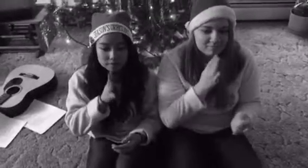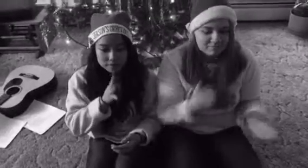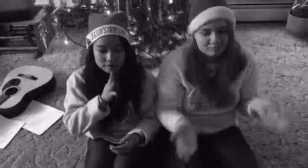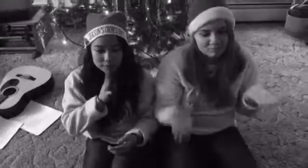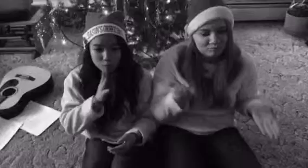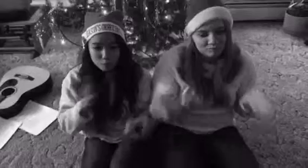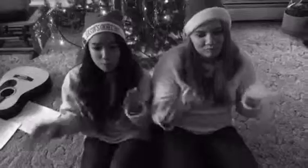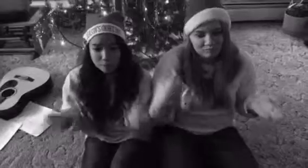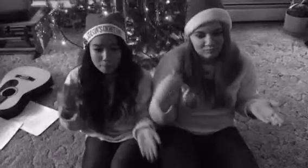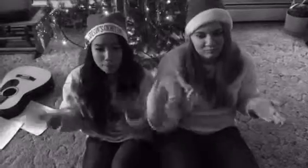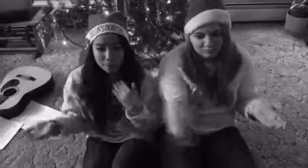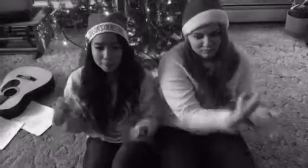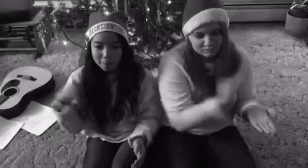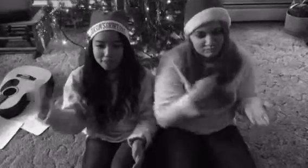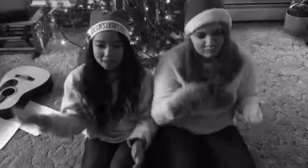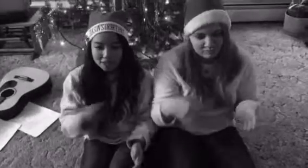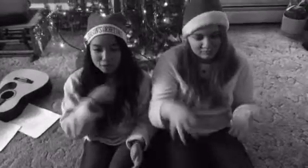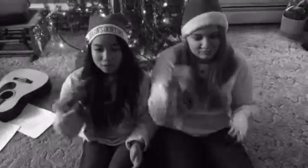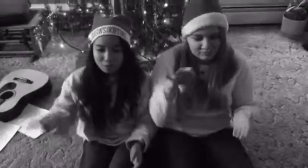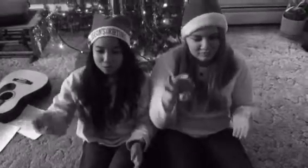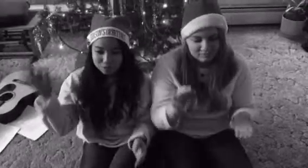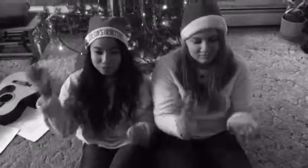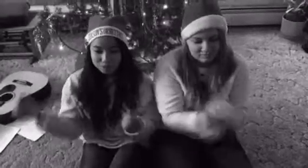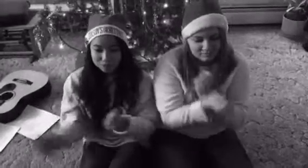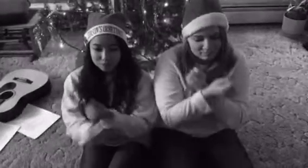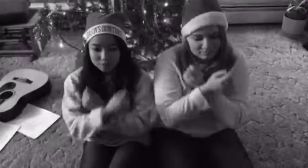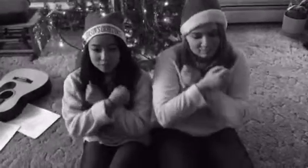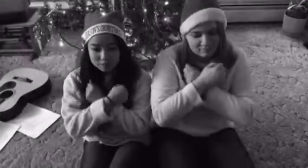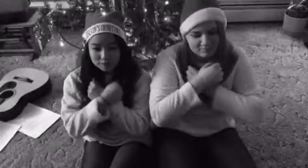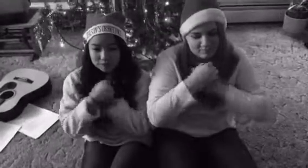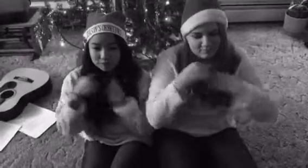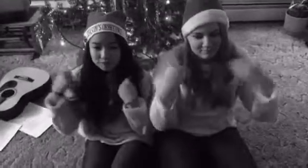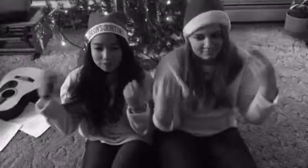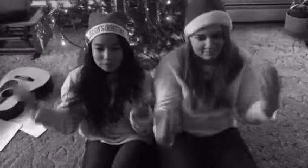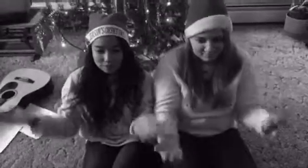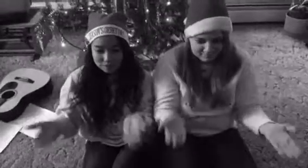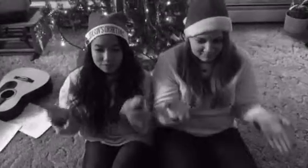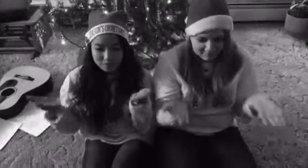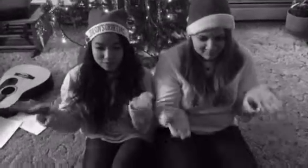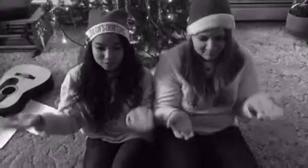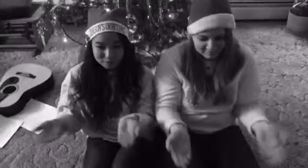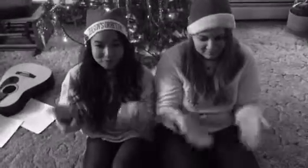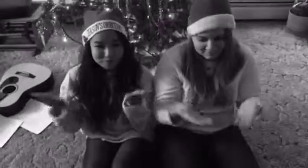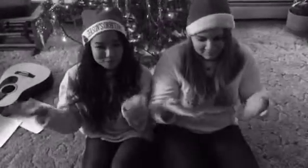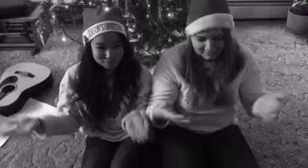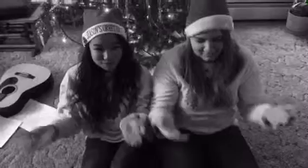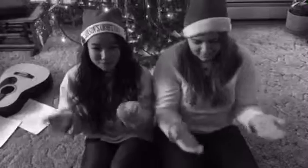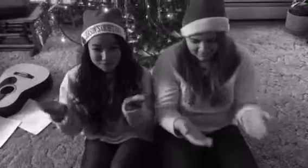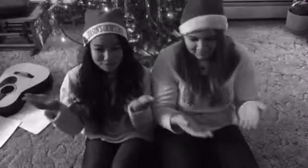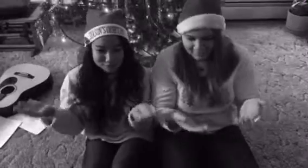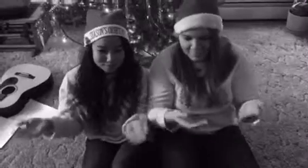Maybe we found love right where we are